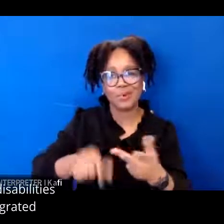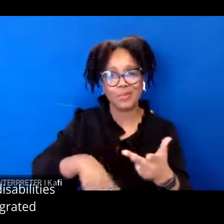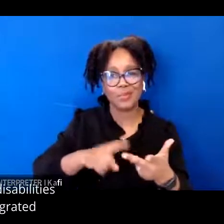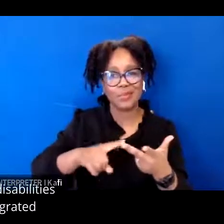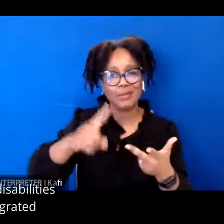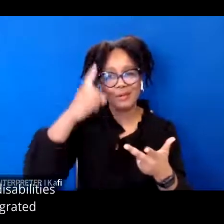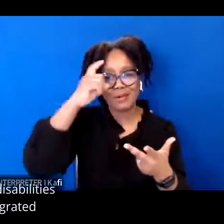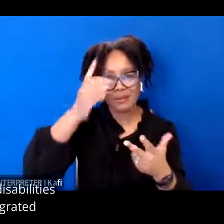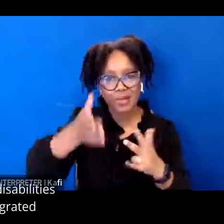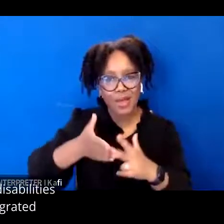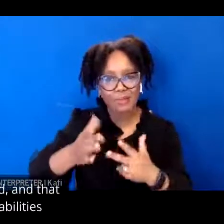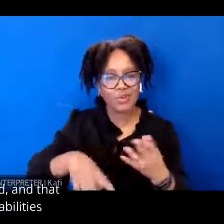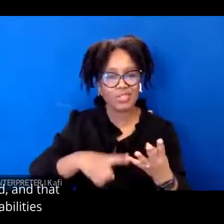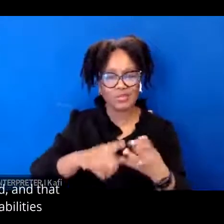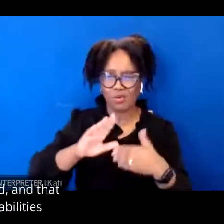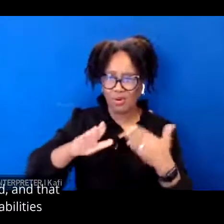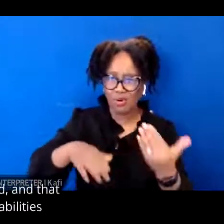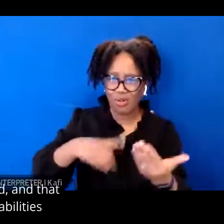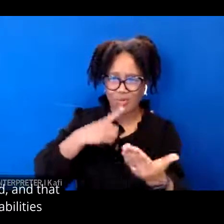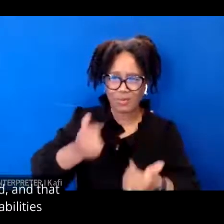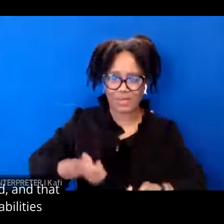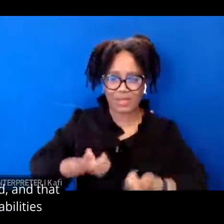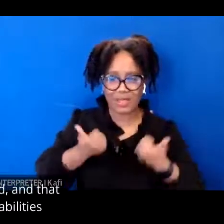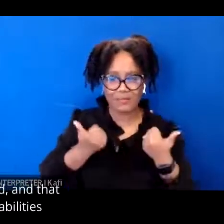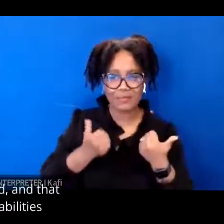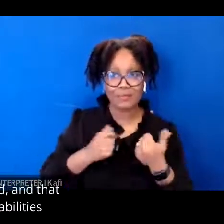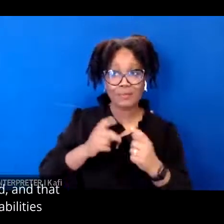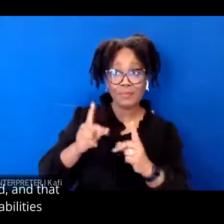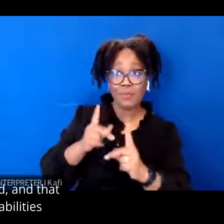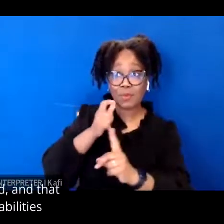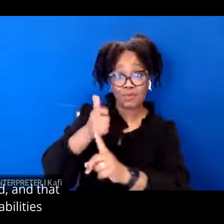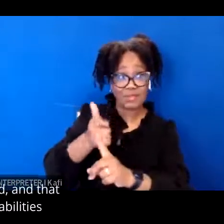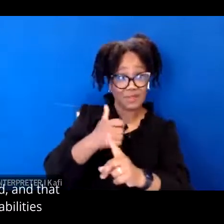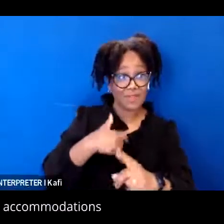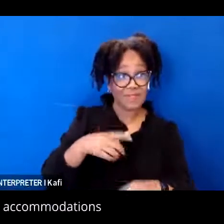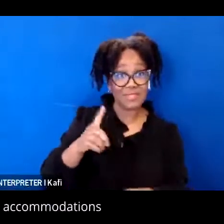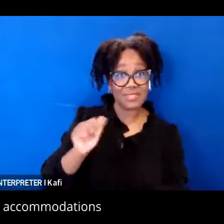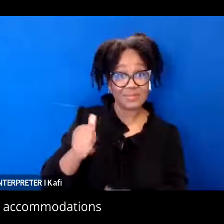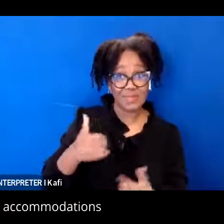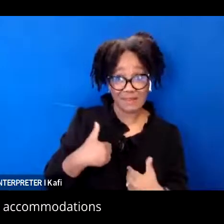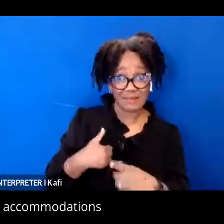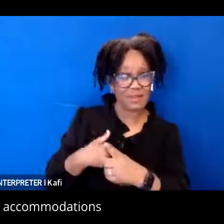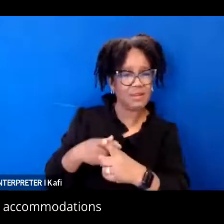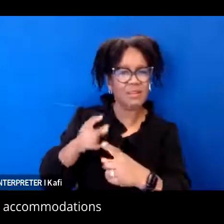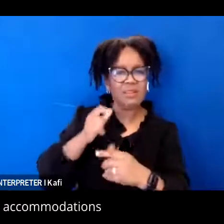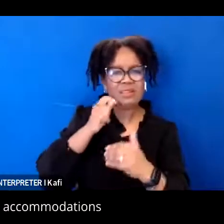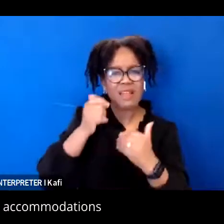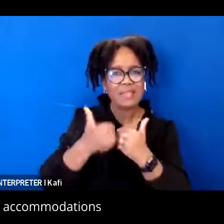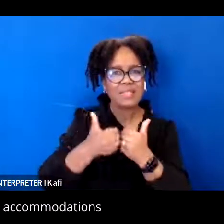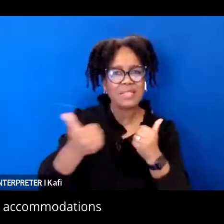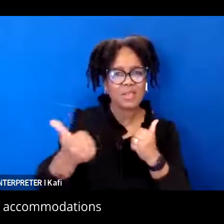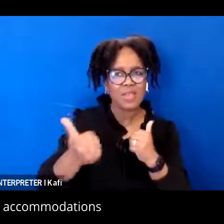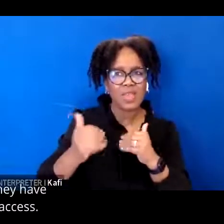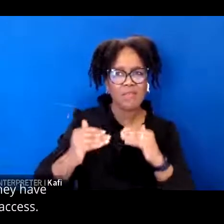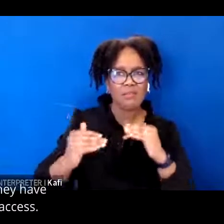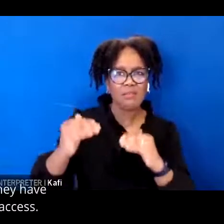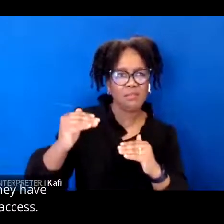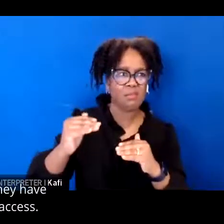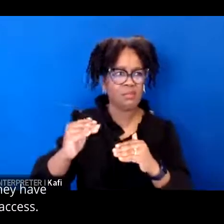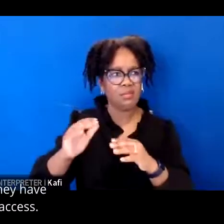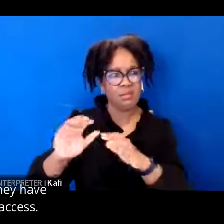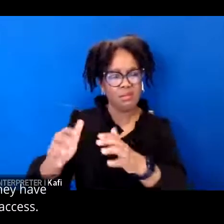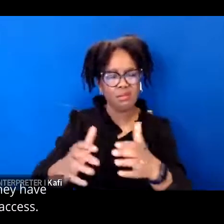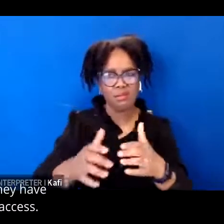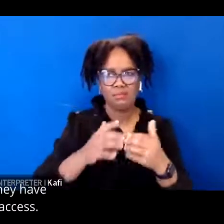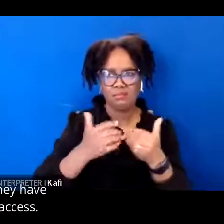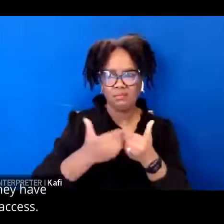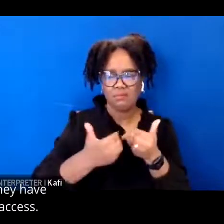disabilities should be integrated and not segregated and that people with disabilities are entitled to reasonable accommodations to ensure